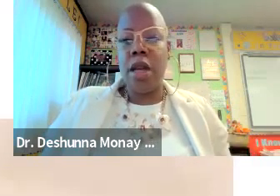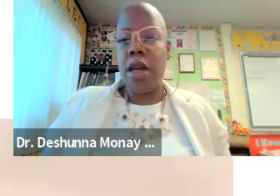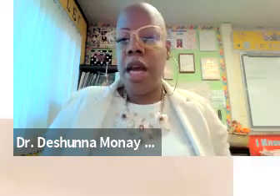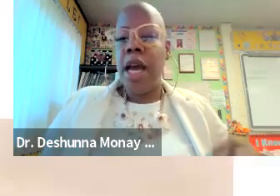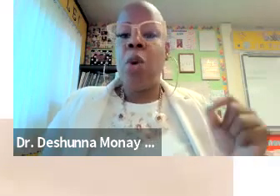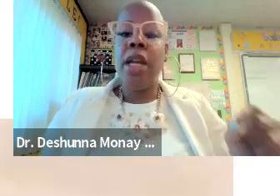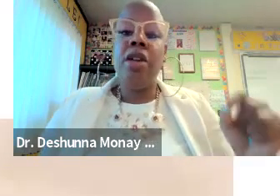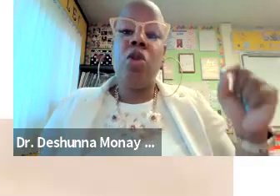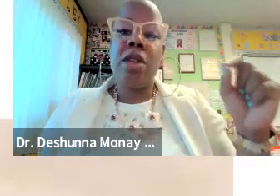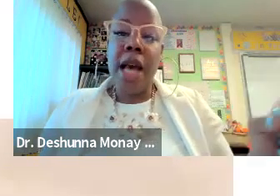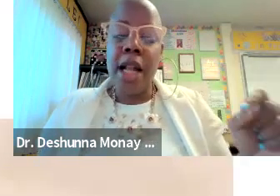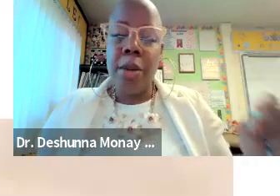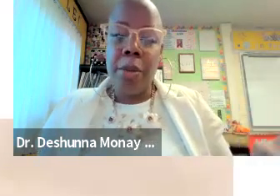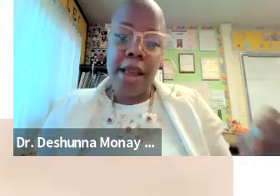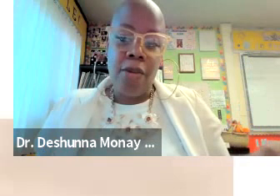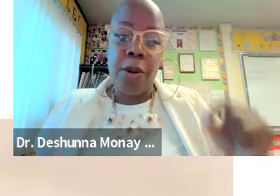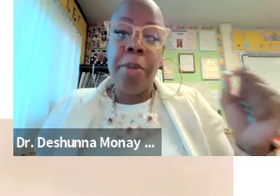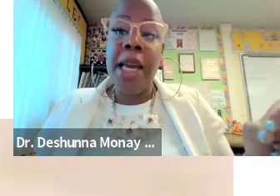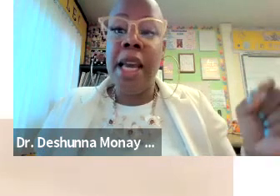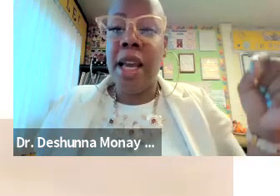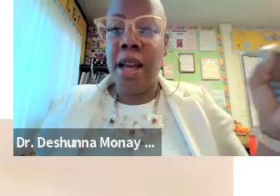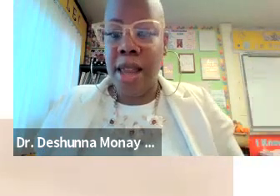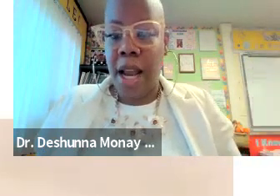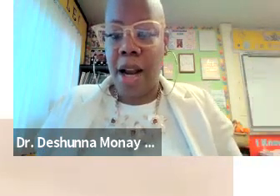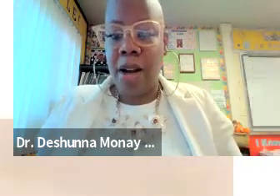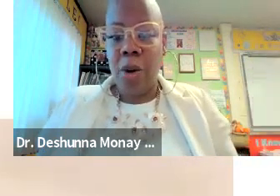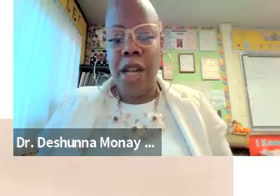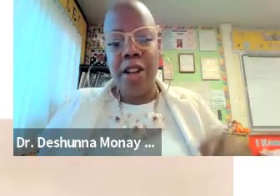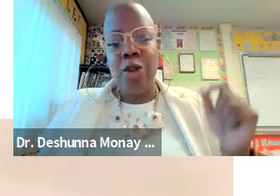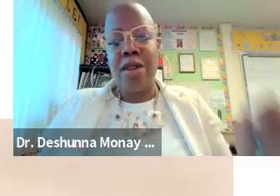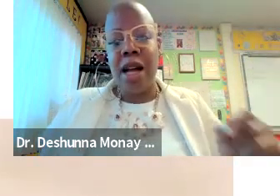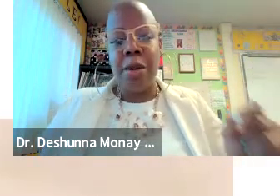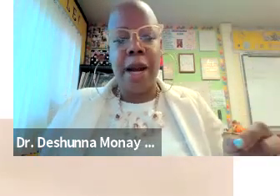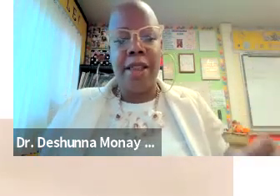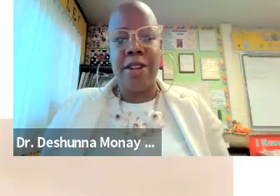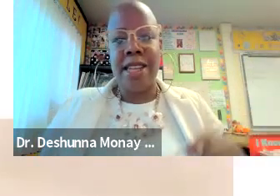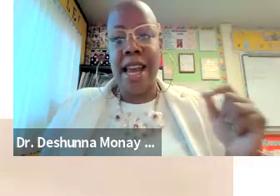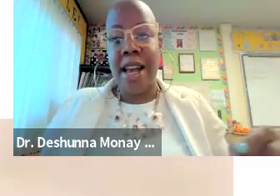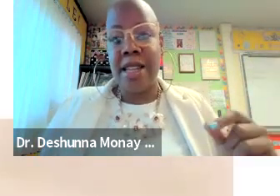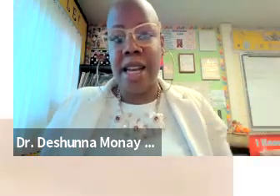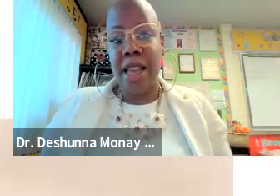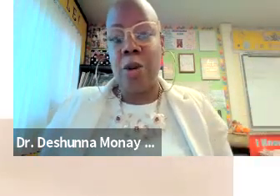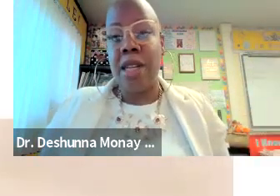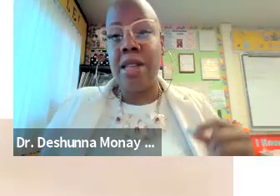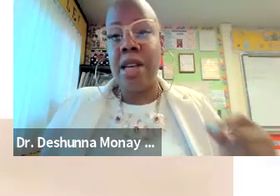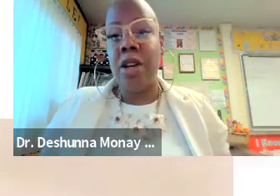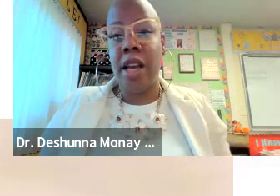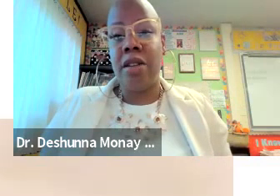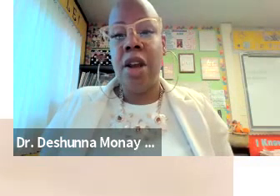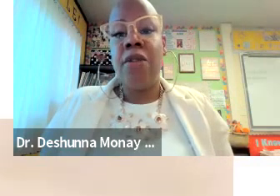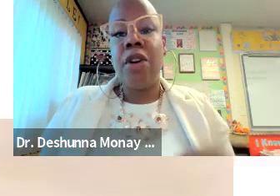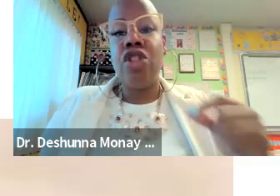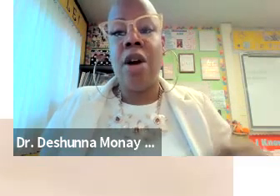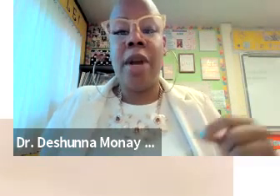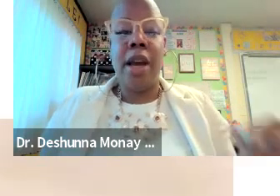individuals, we need to celebrate them for being there. We need to celebrate their tenacity, their